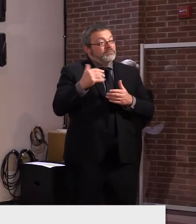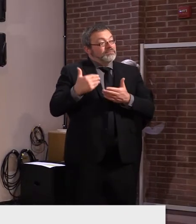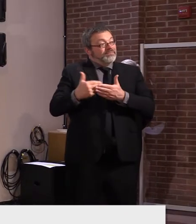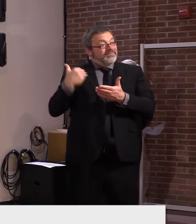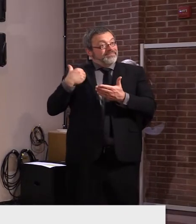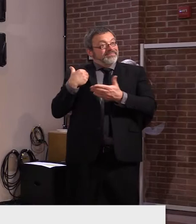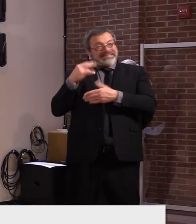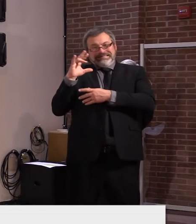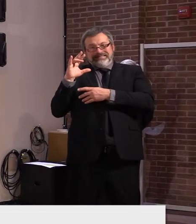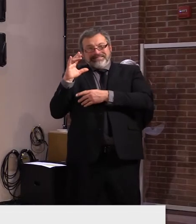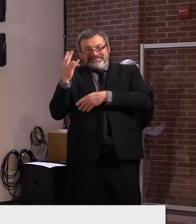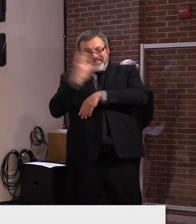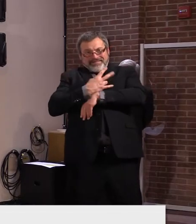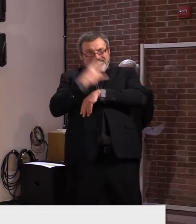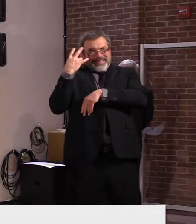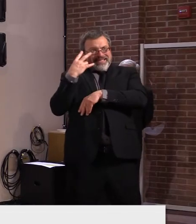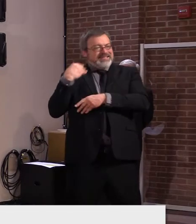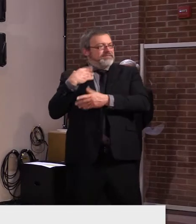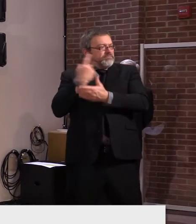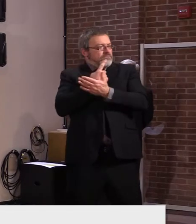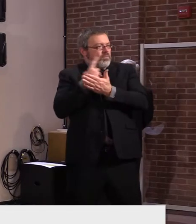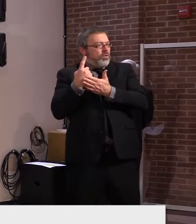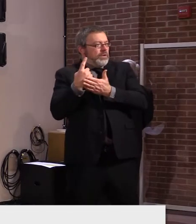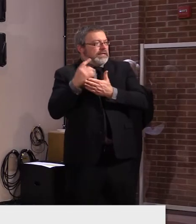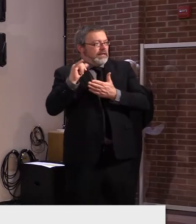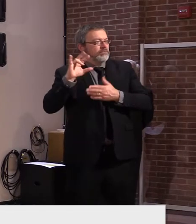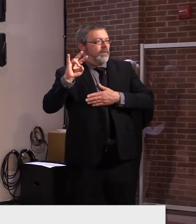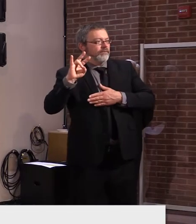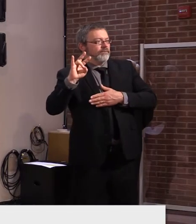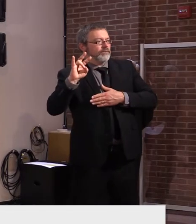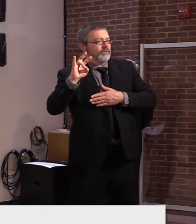80% of our schools did not experience a case in the last 7 days.